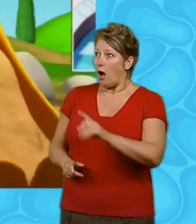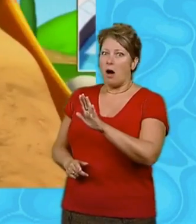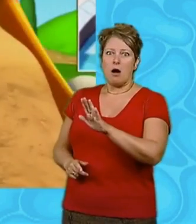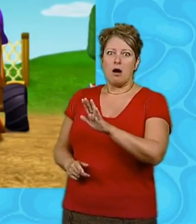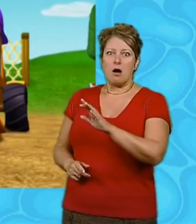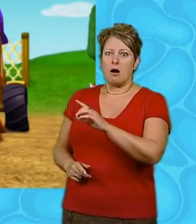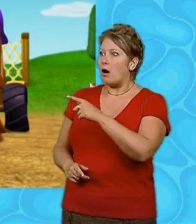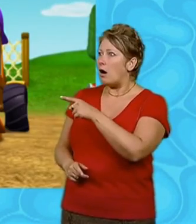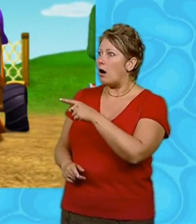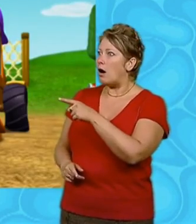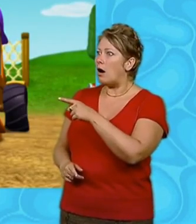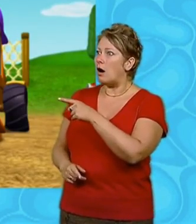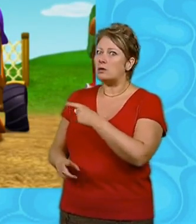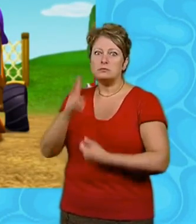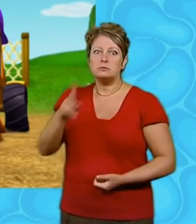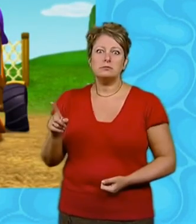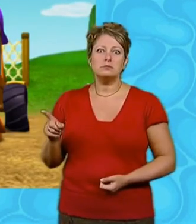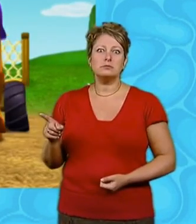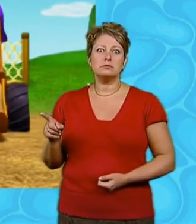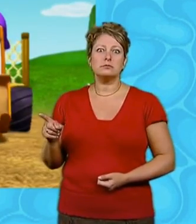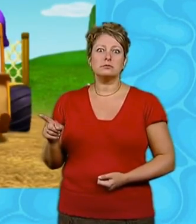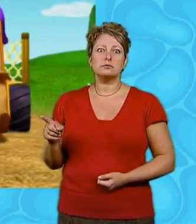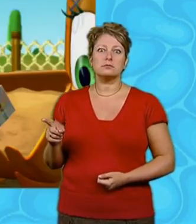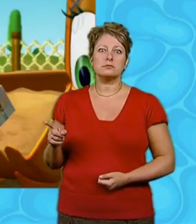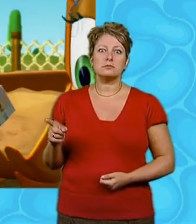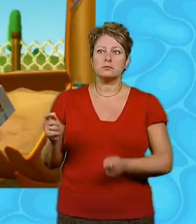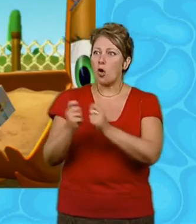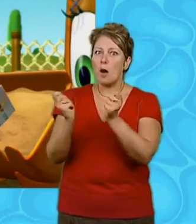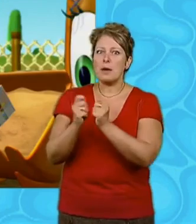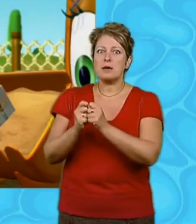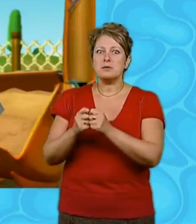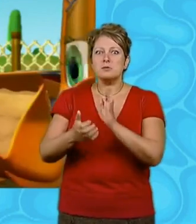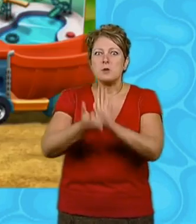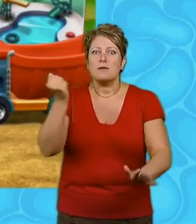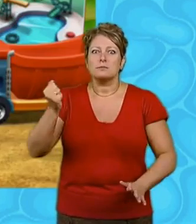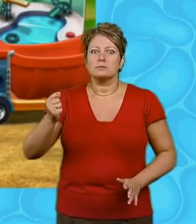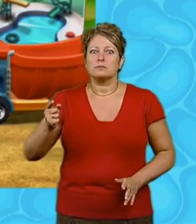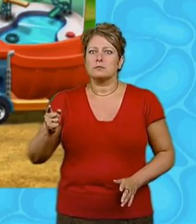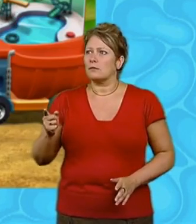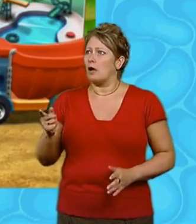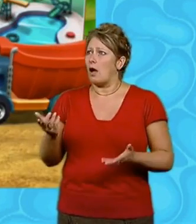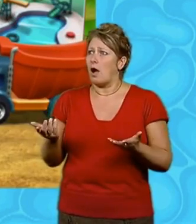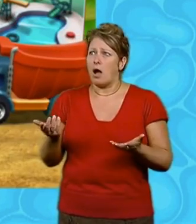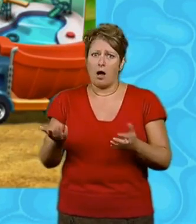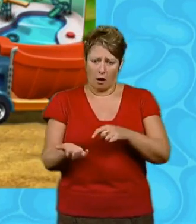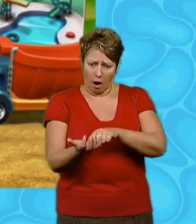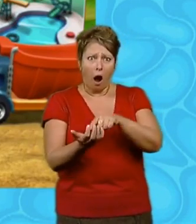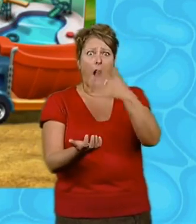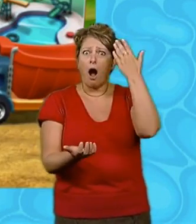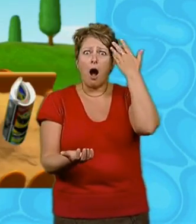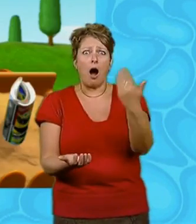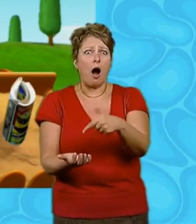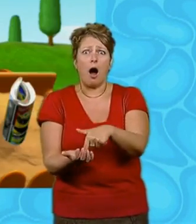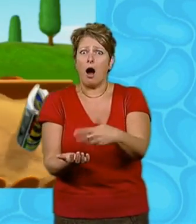Wait! Look! It's my super truck comic! The one that was stolen! I don't know how that got